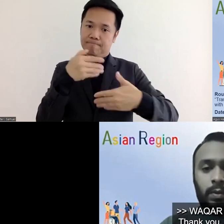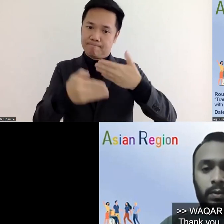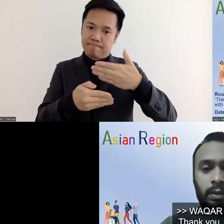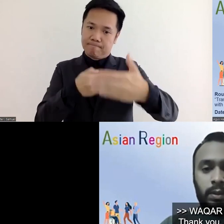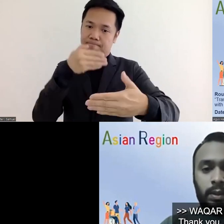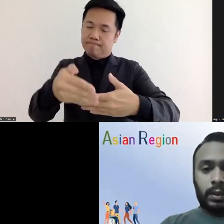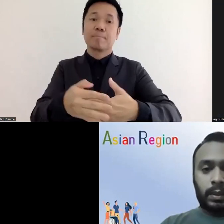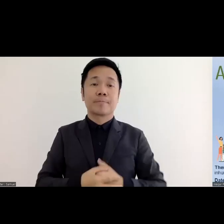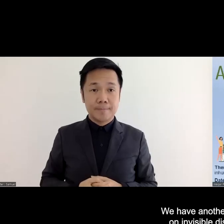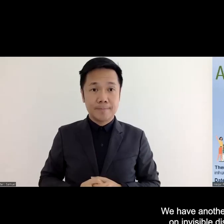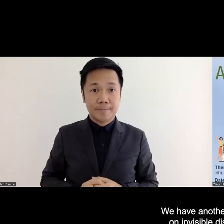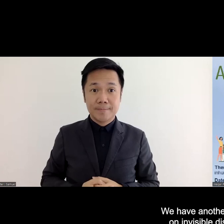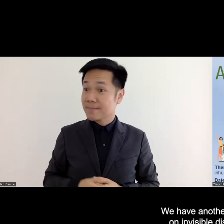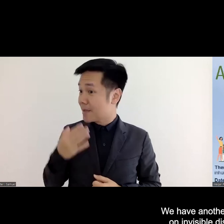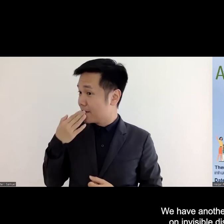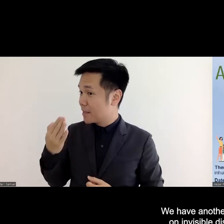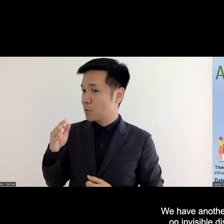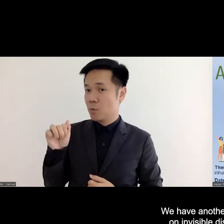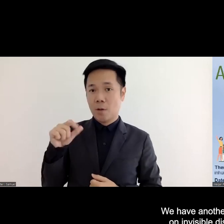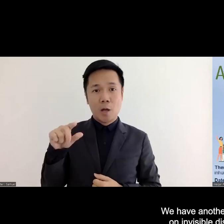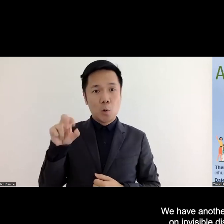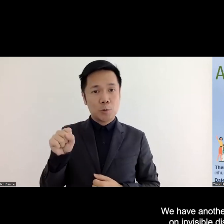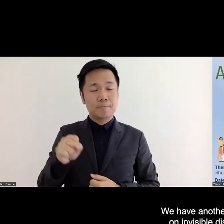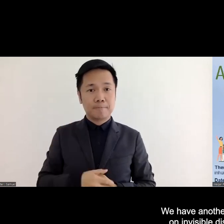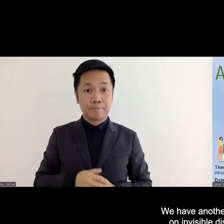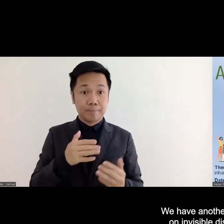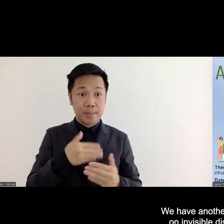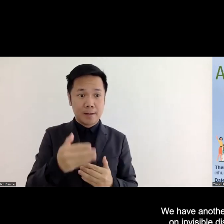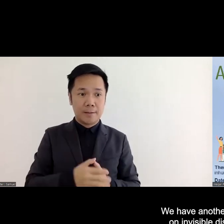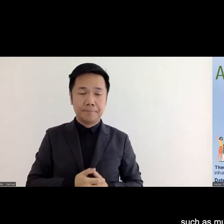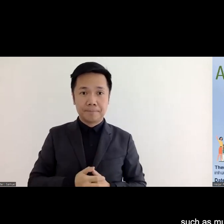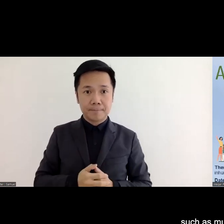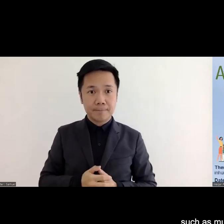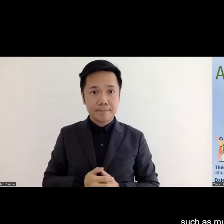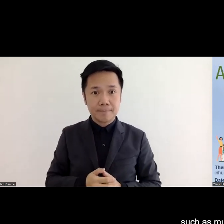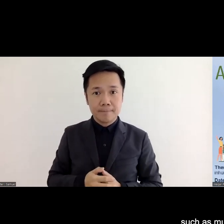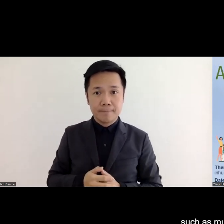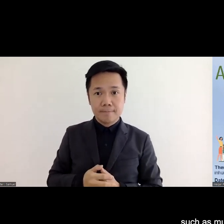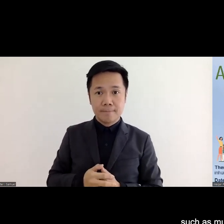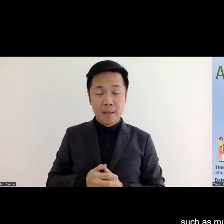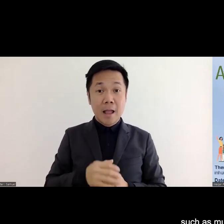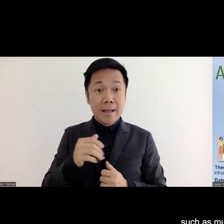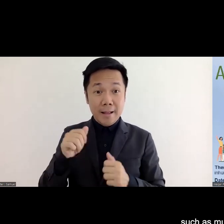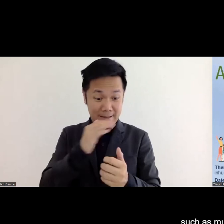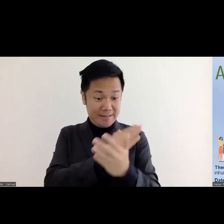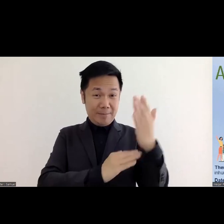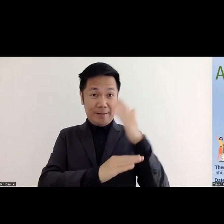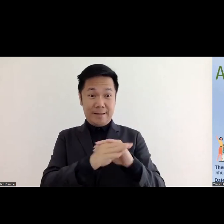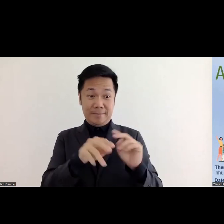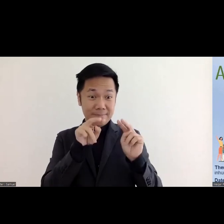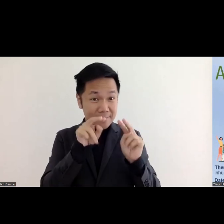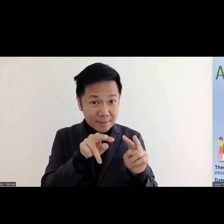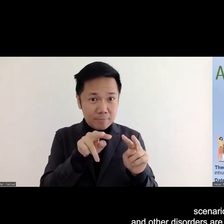Thank you, Agus. We have another question on invisible disabilities, such as multiple